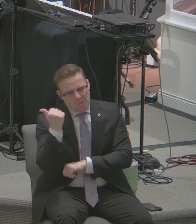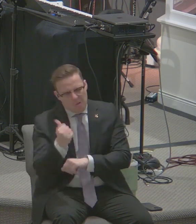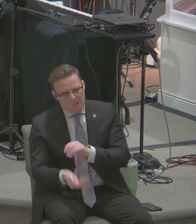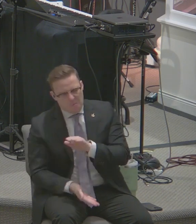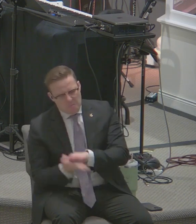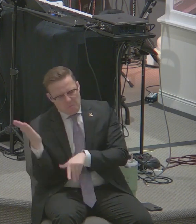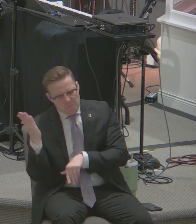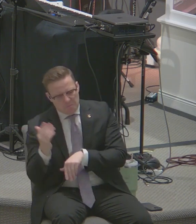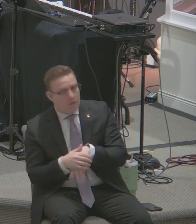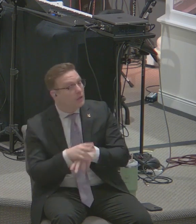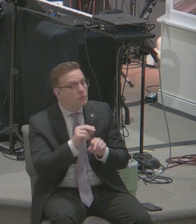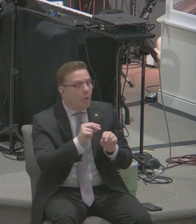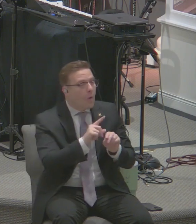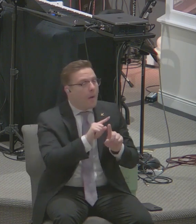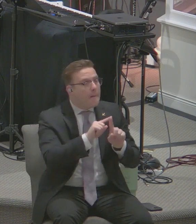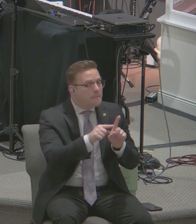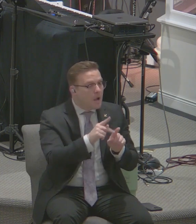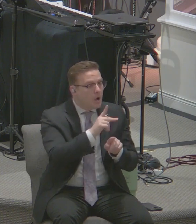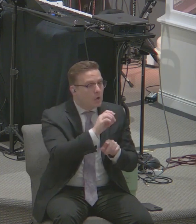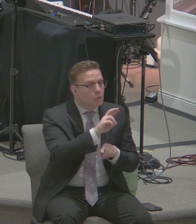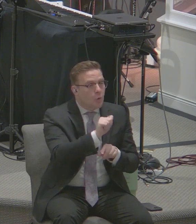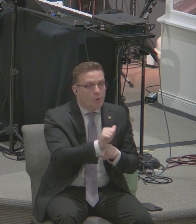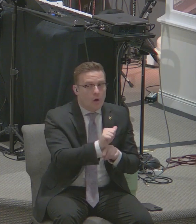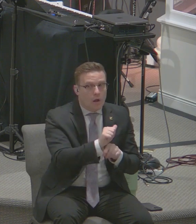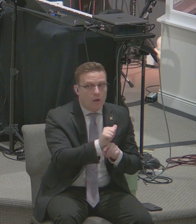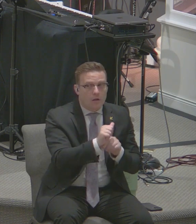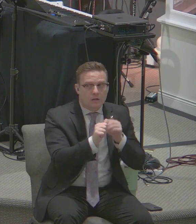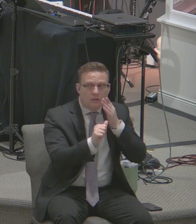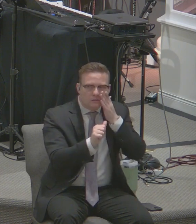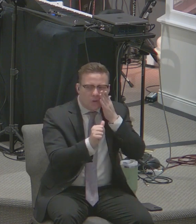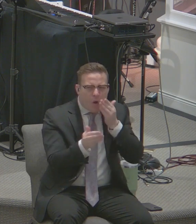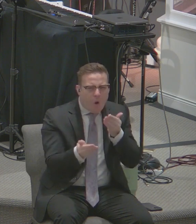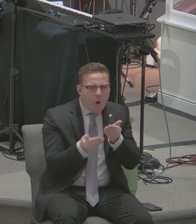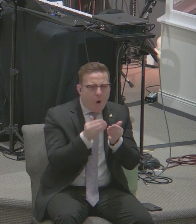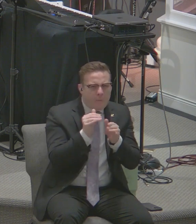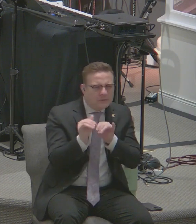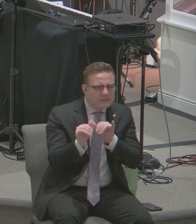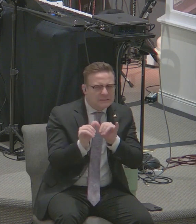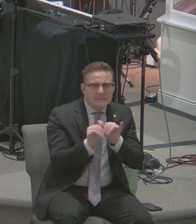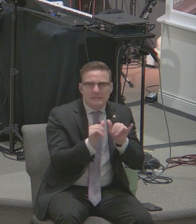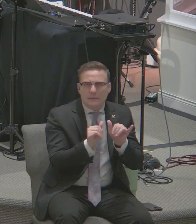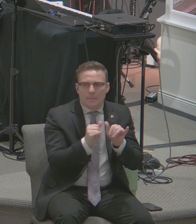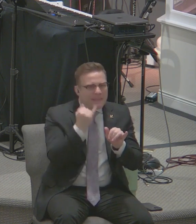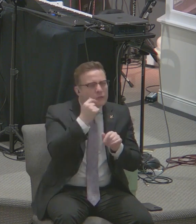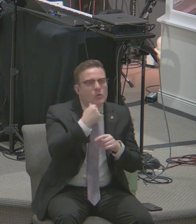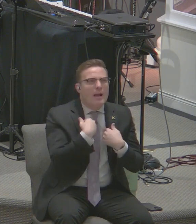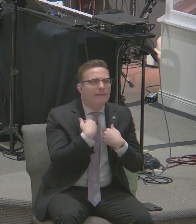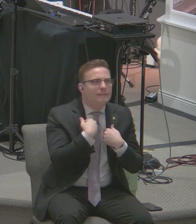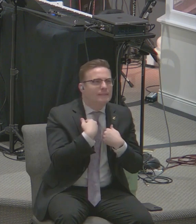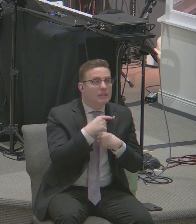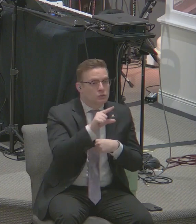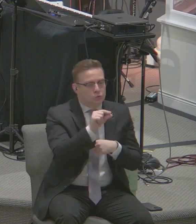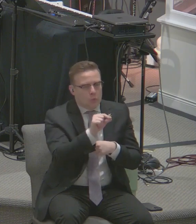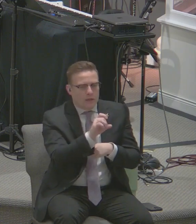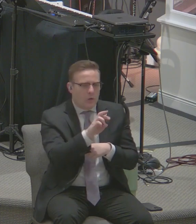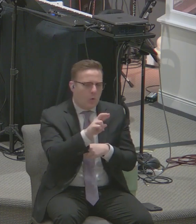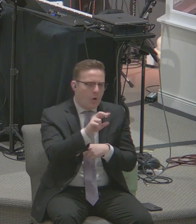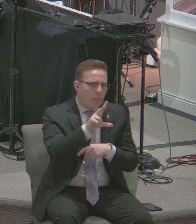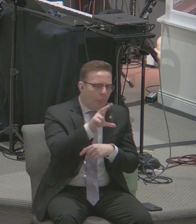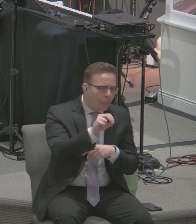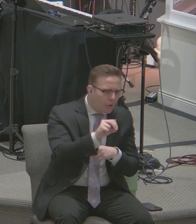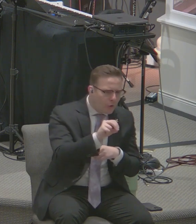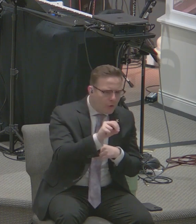This would be like the closest thing I could picture is of the nation of Israel is imagine you had like 20 or 30